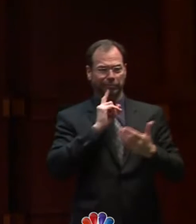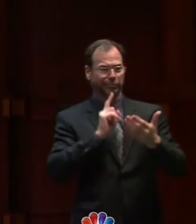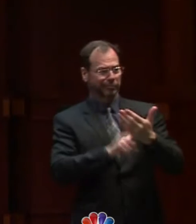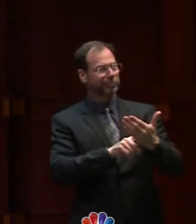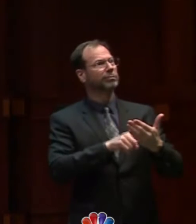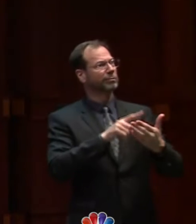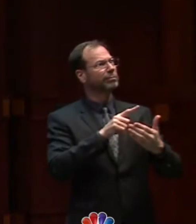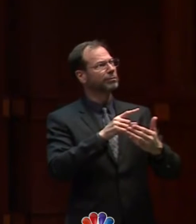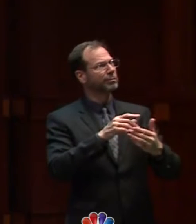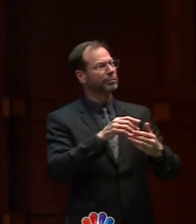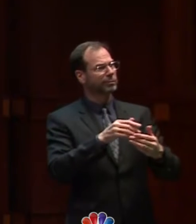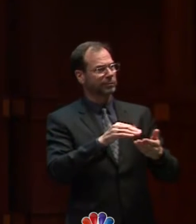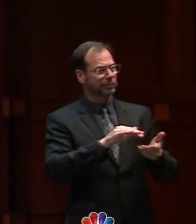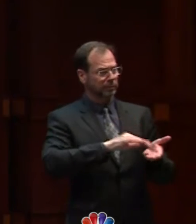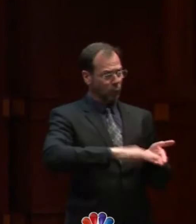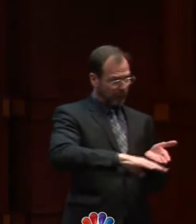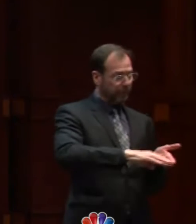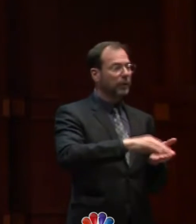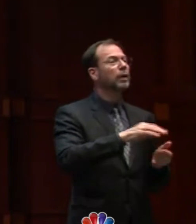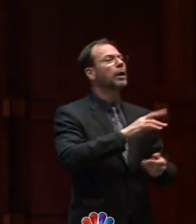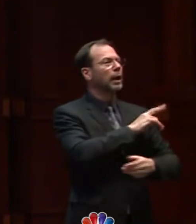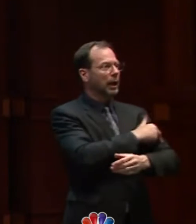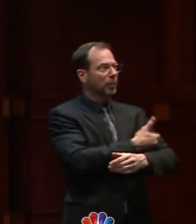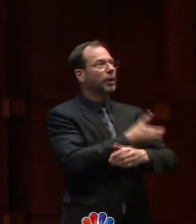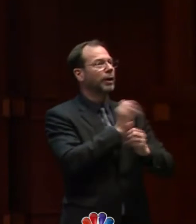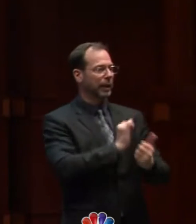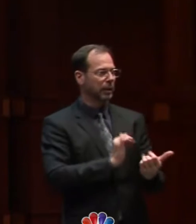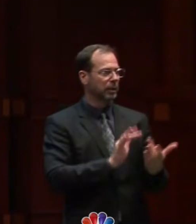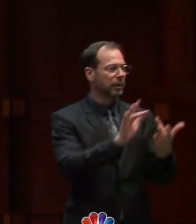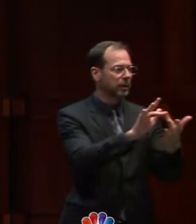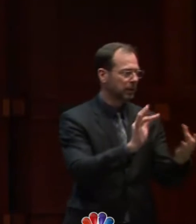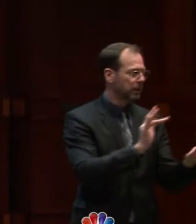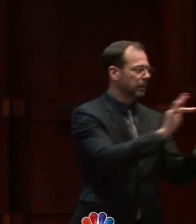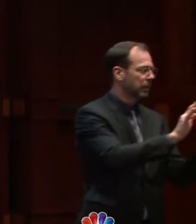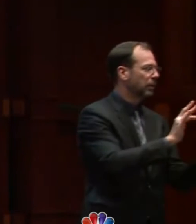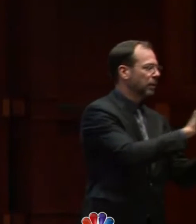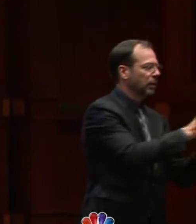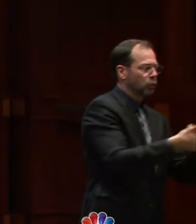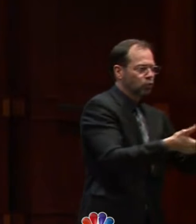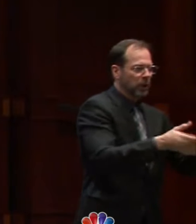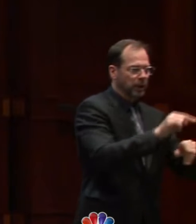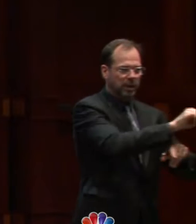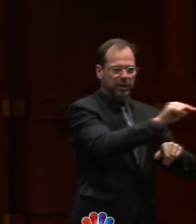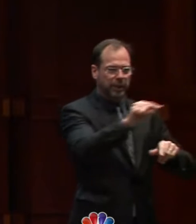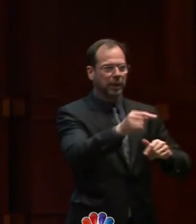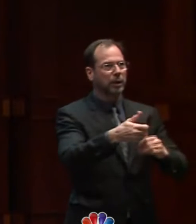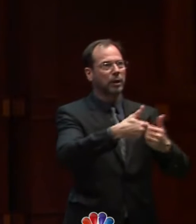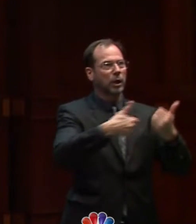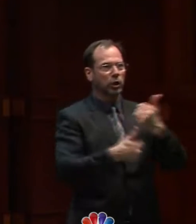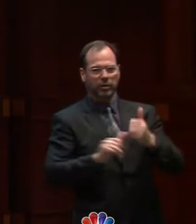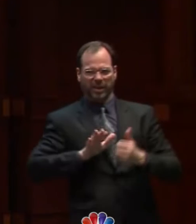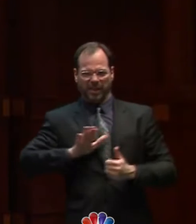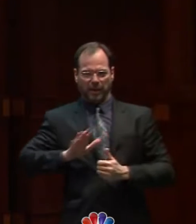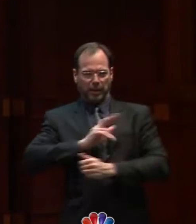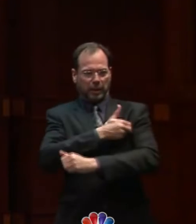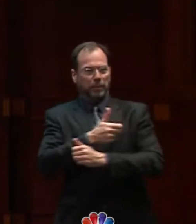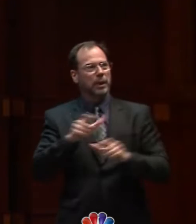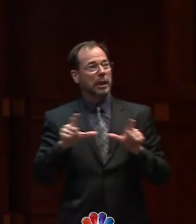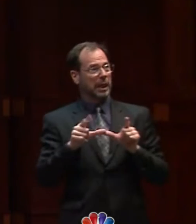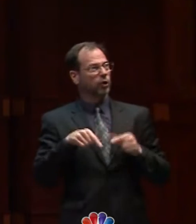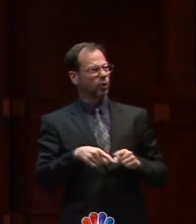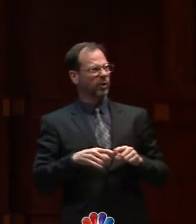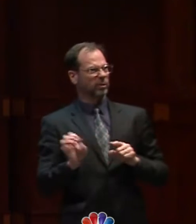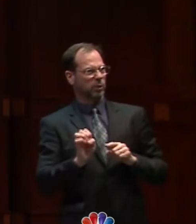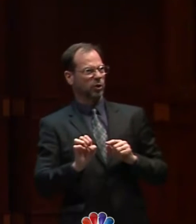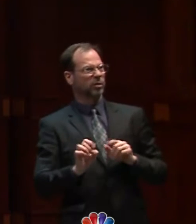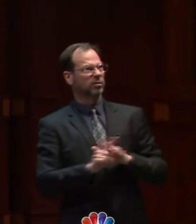given, the hospitals can actually reach out to these places and run those under their license during this crisis period. And